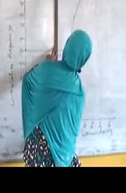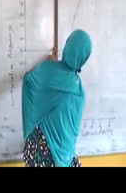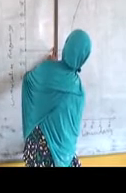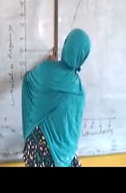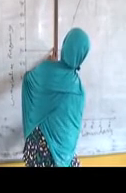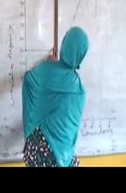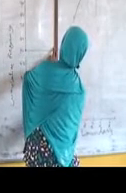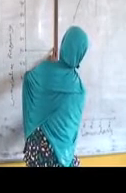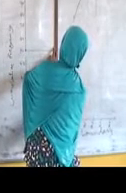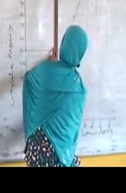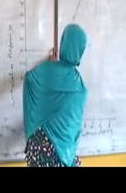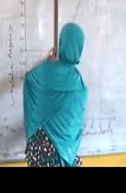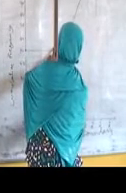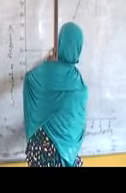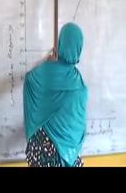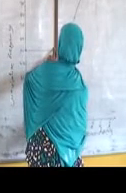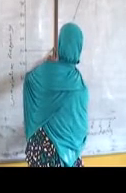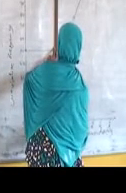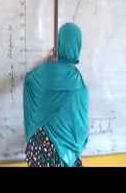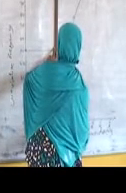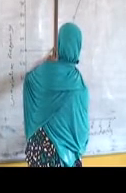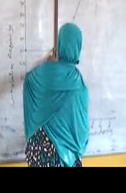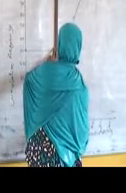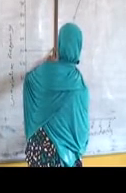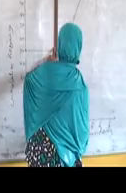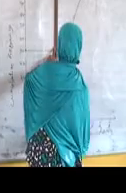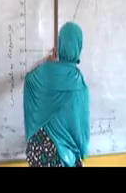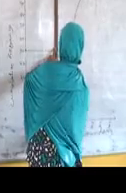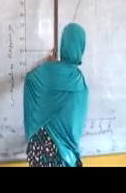the axis where you have the marks.